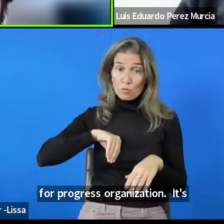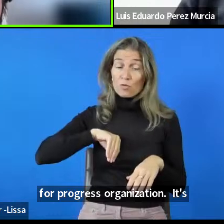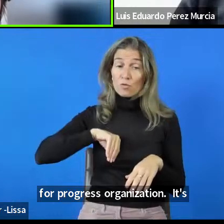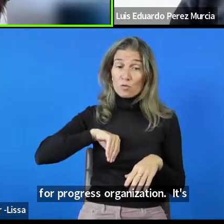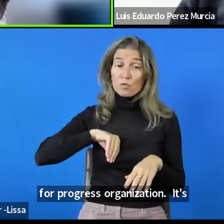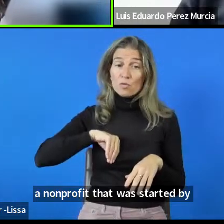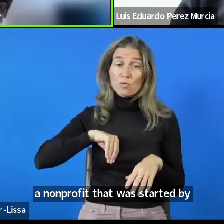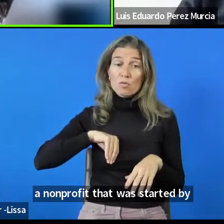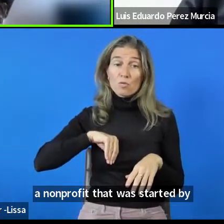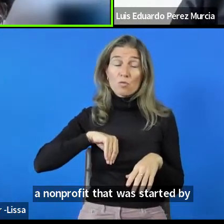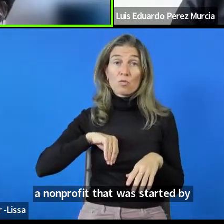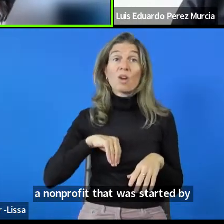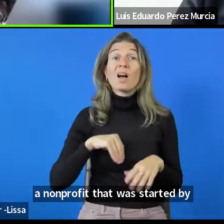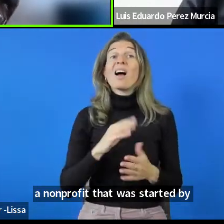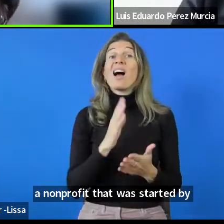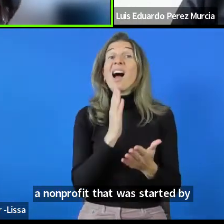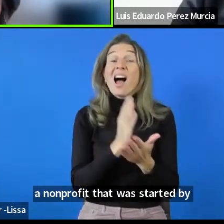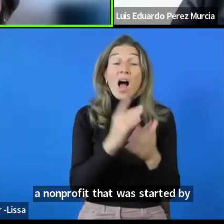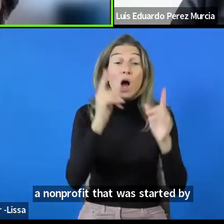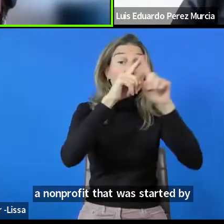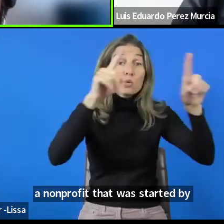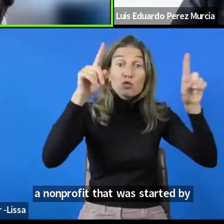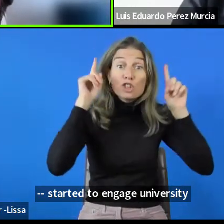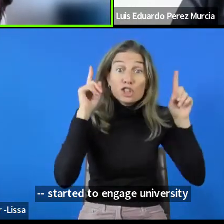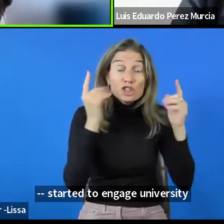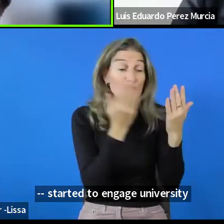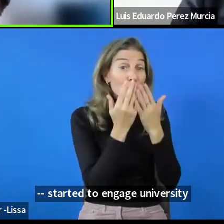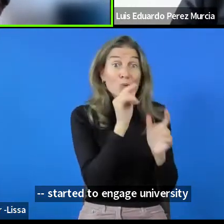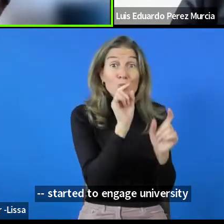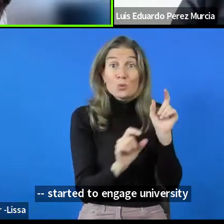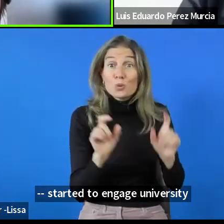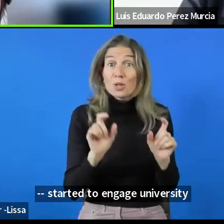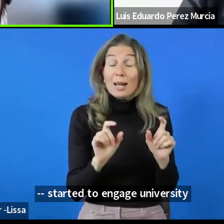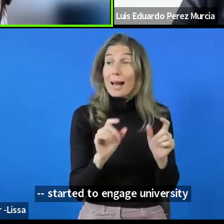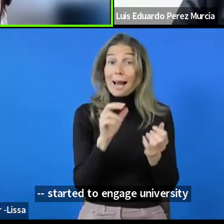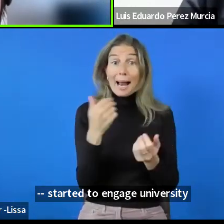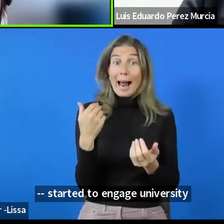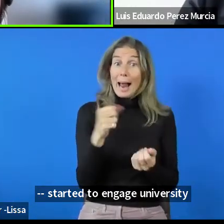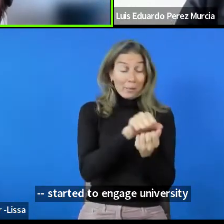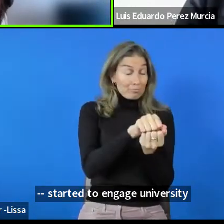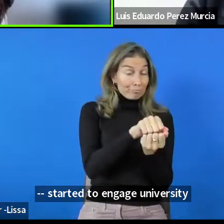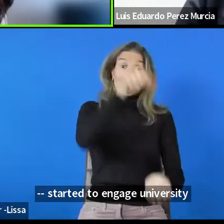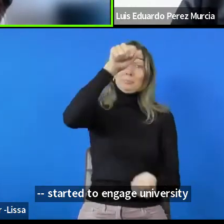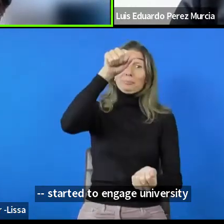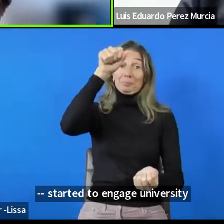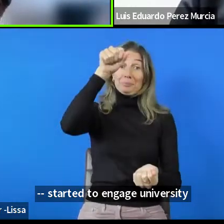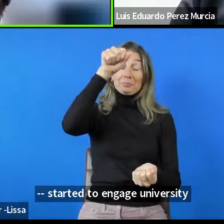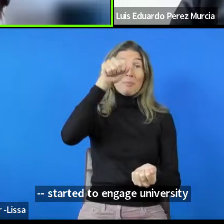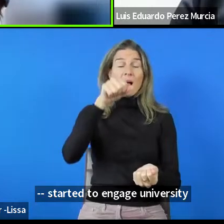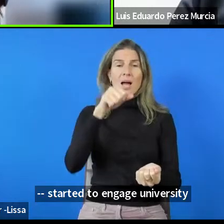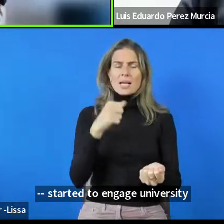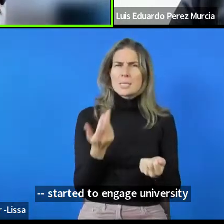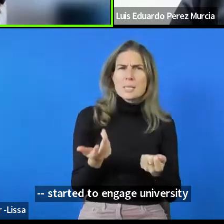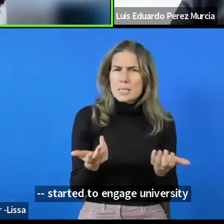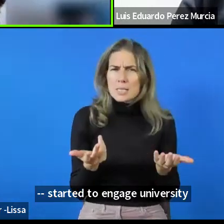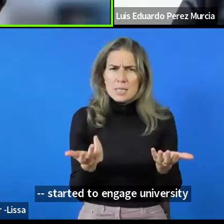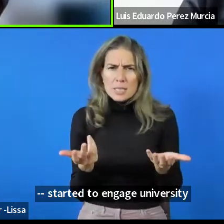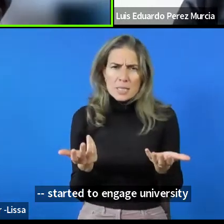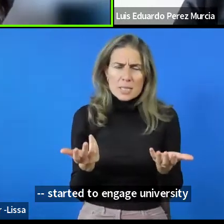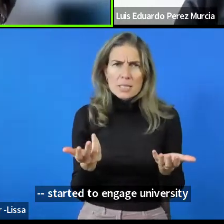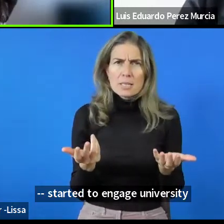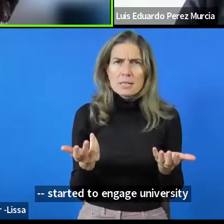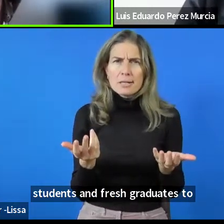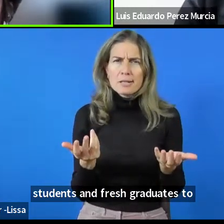to engage university students and fresh graduates to build their respective communities